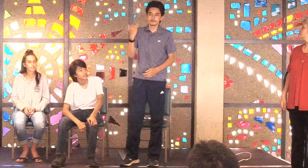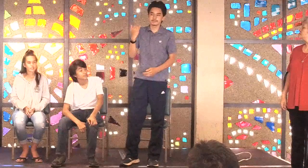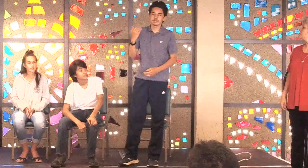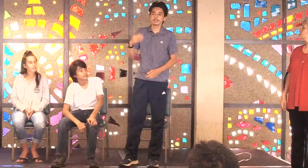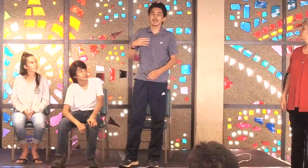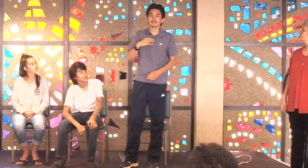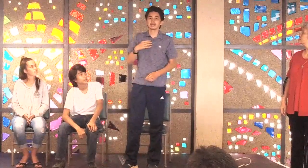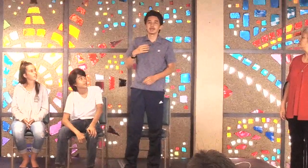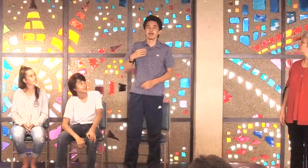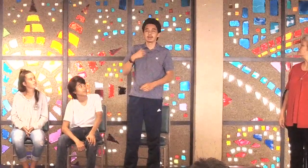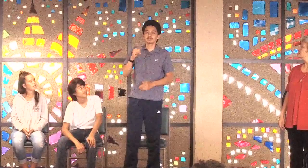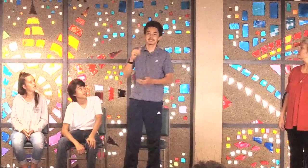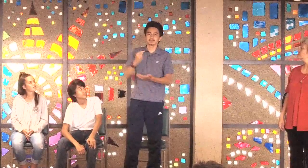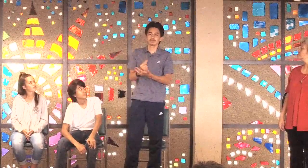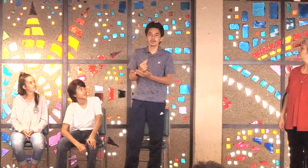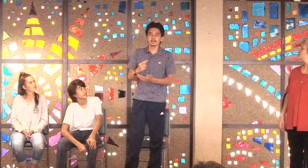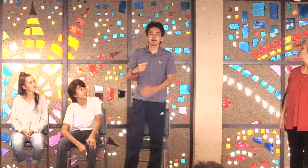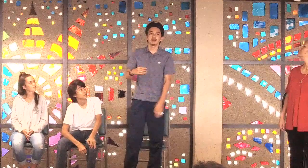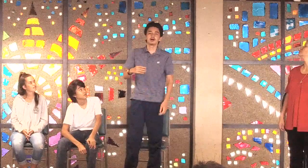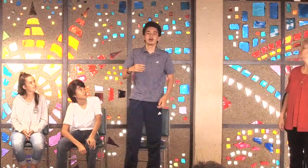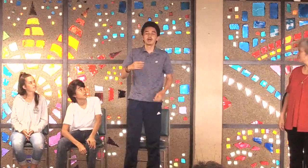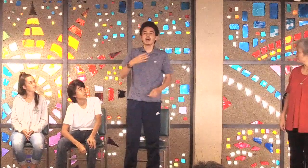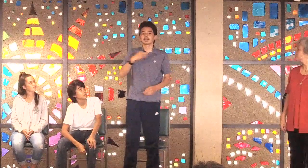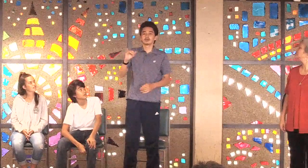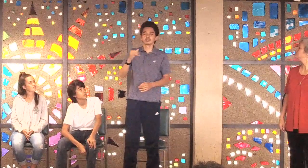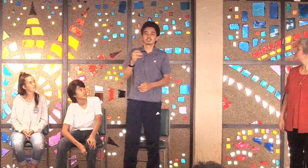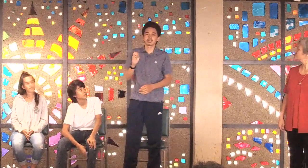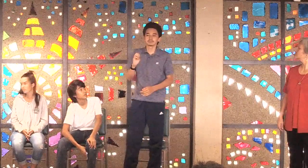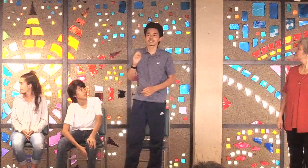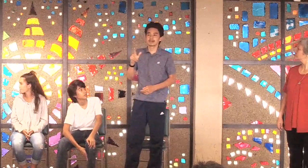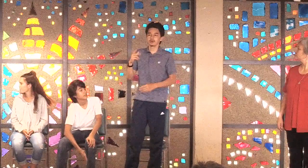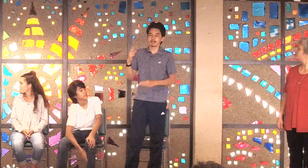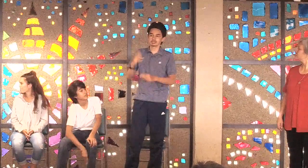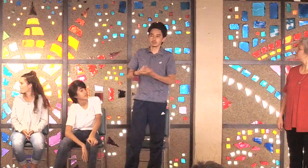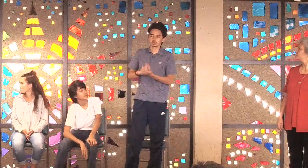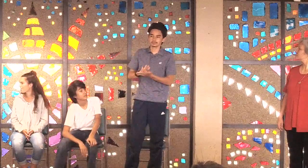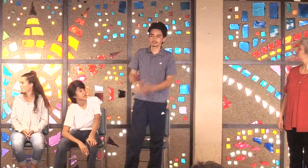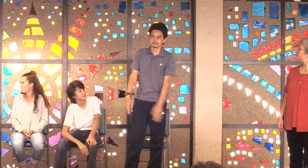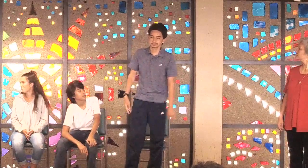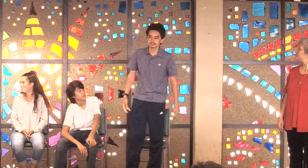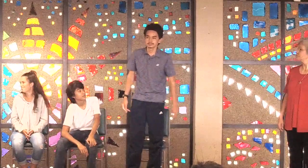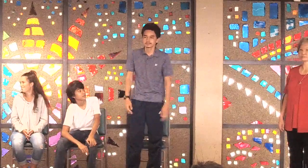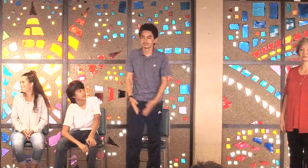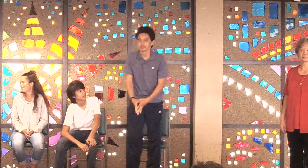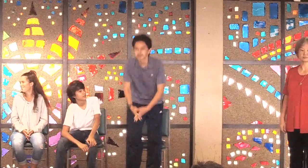I'm 15 and I'm in 10th grade. I go to James Campbell High School.